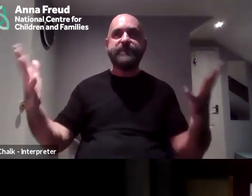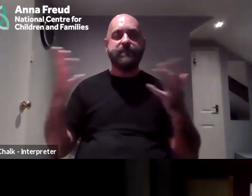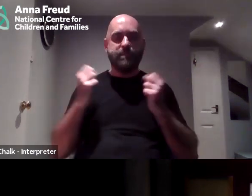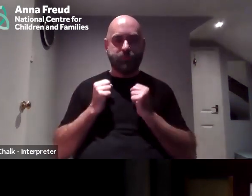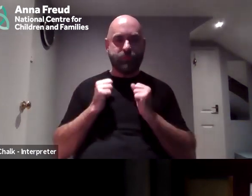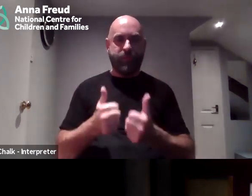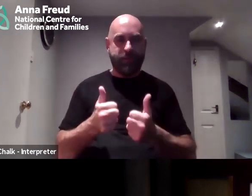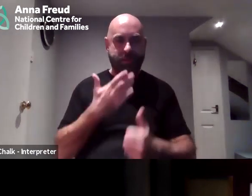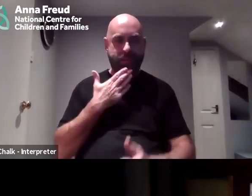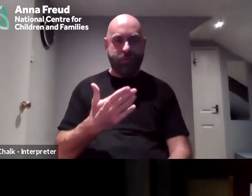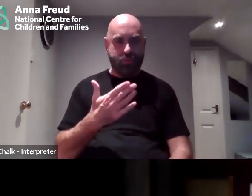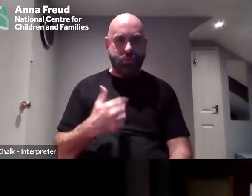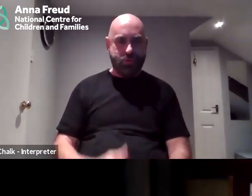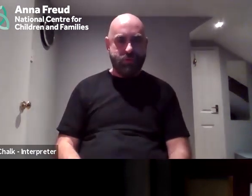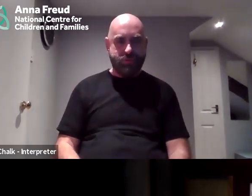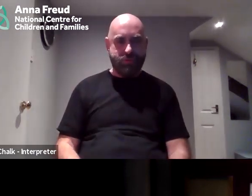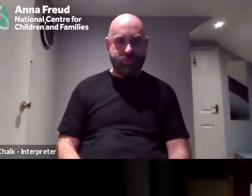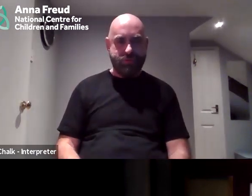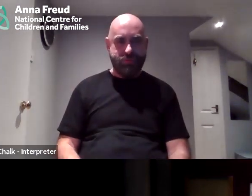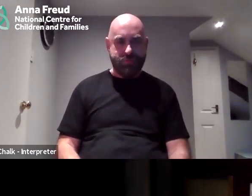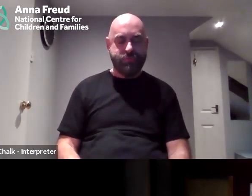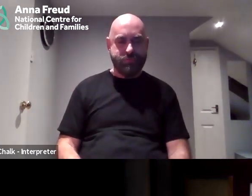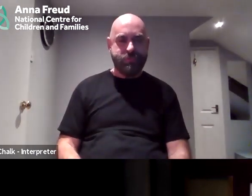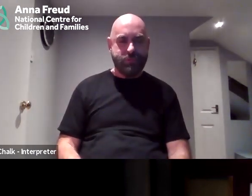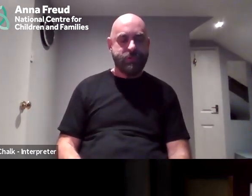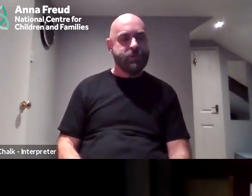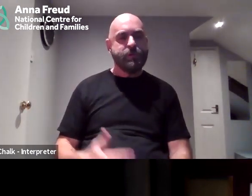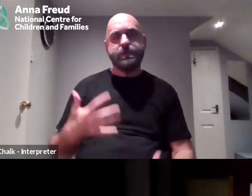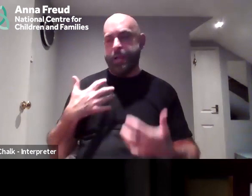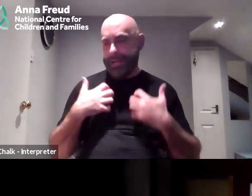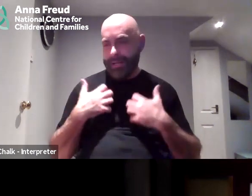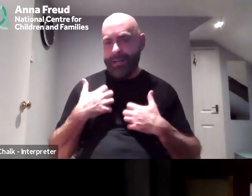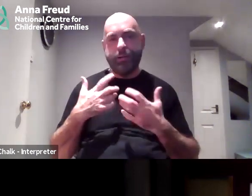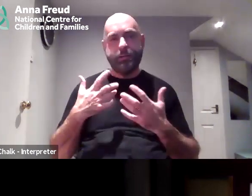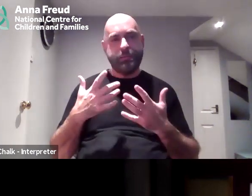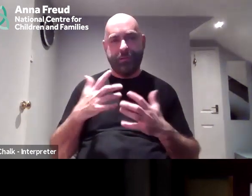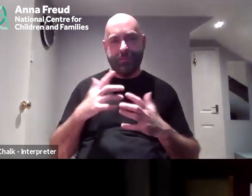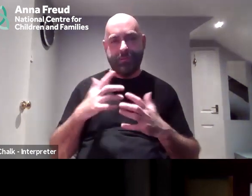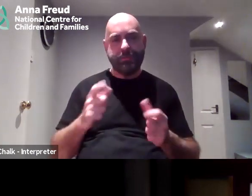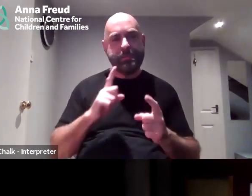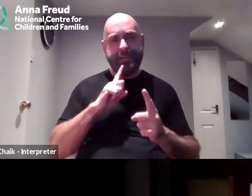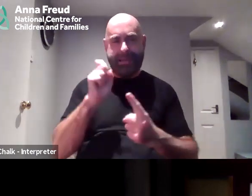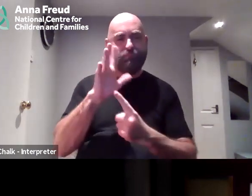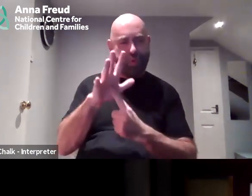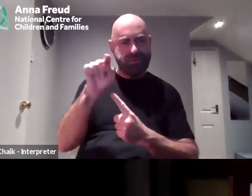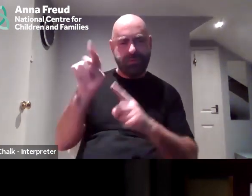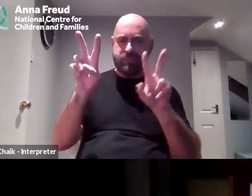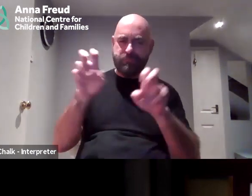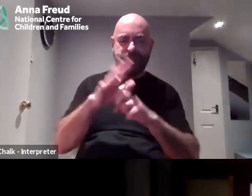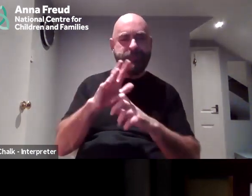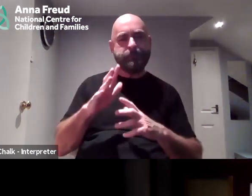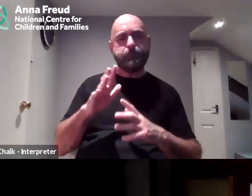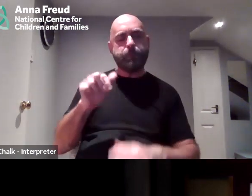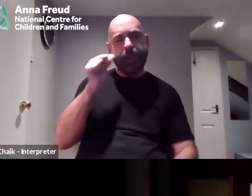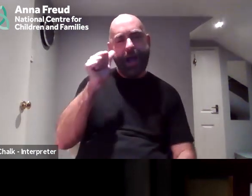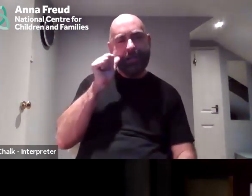much for really a very entertaining, but also very, very important evening. And I know you